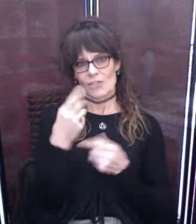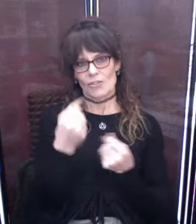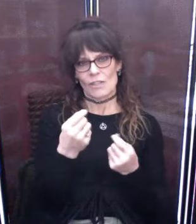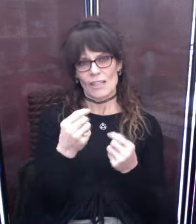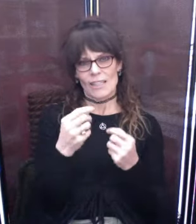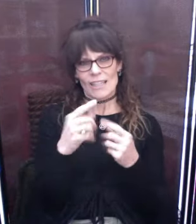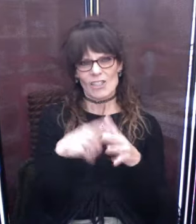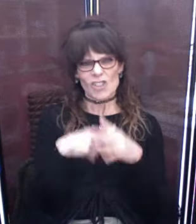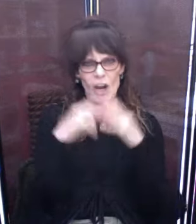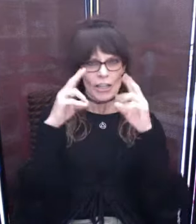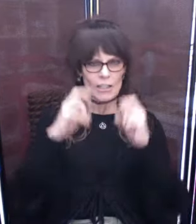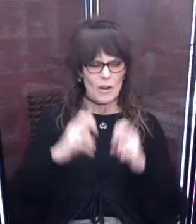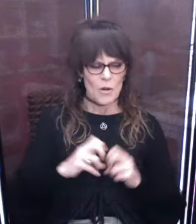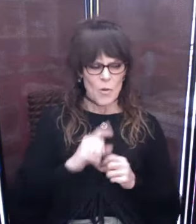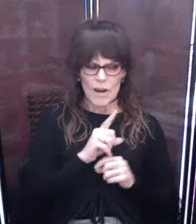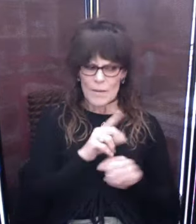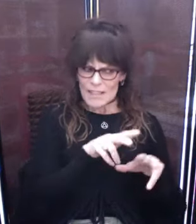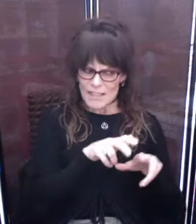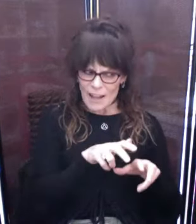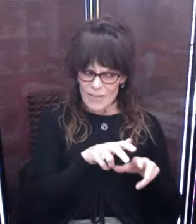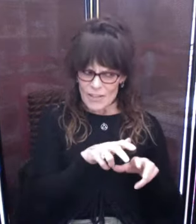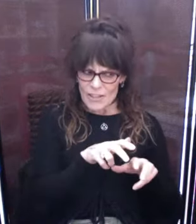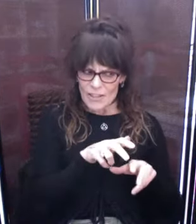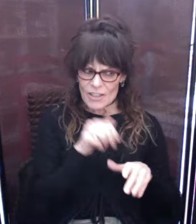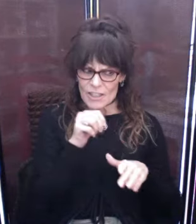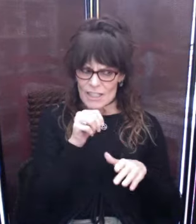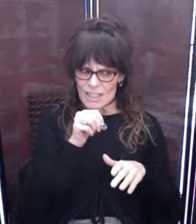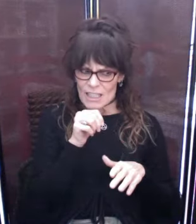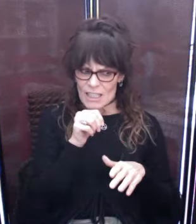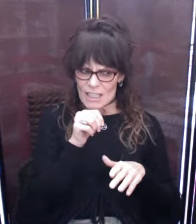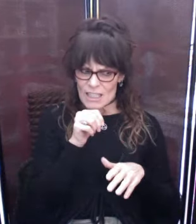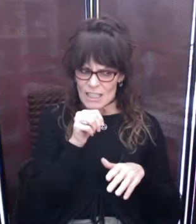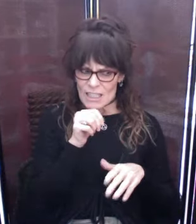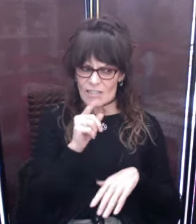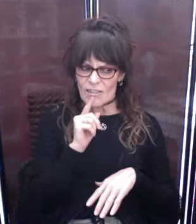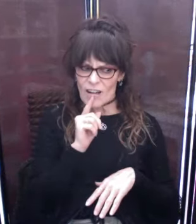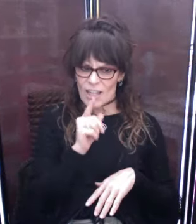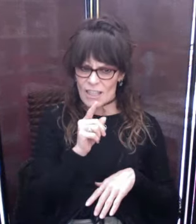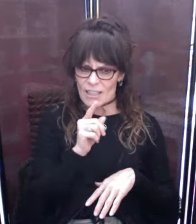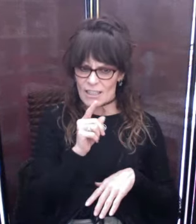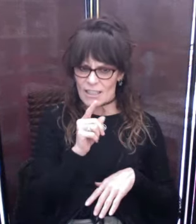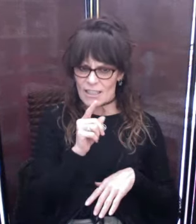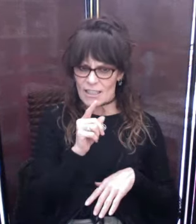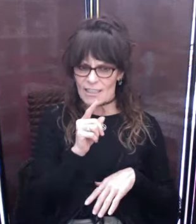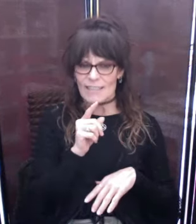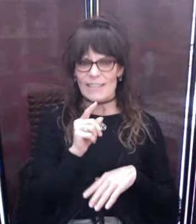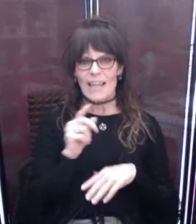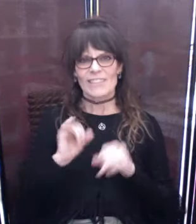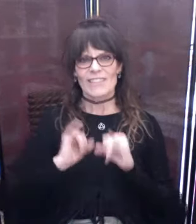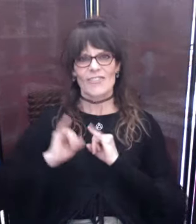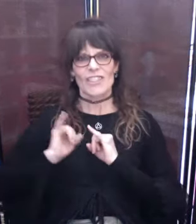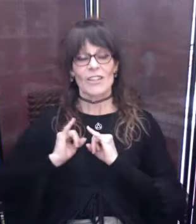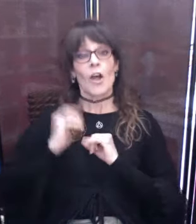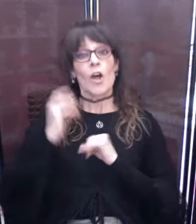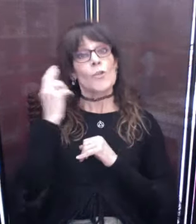been selfish and dishonest and self-seeking and all that stuff. And I have to say, the reason why I became willing to write this